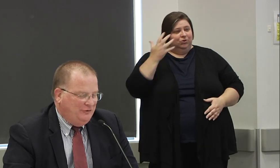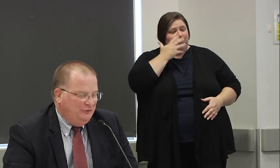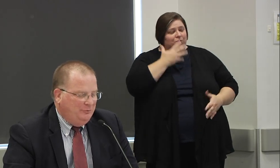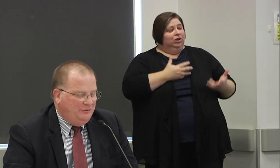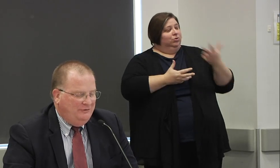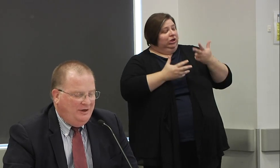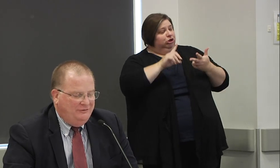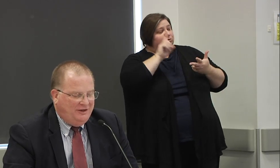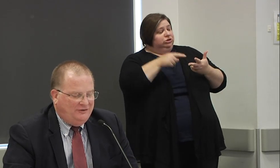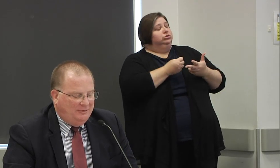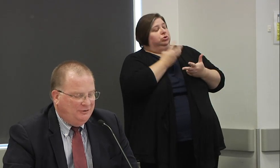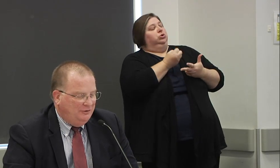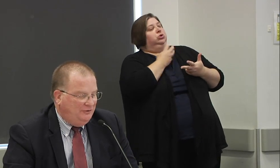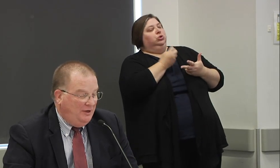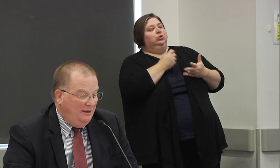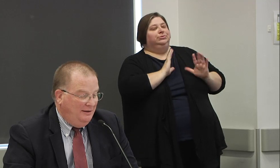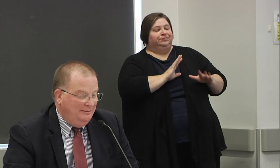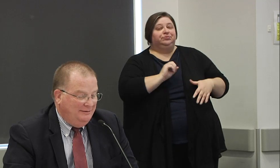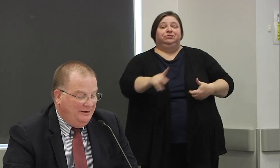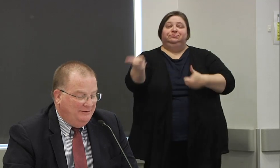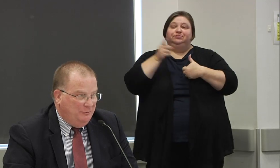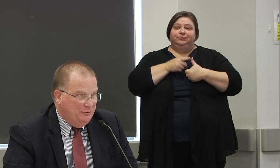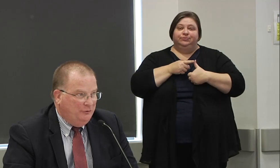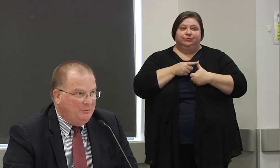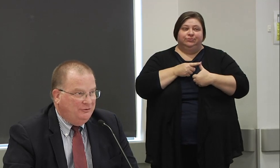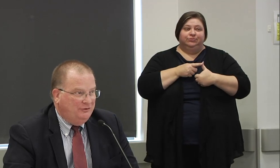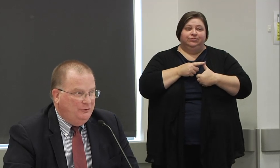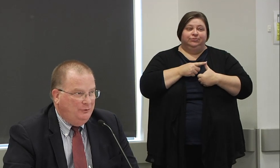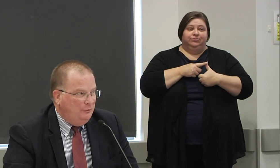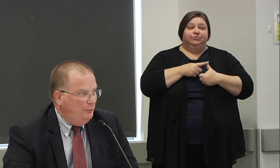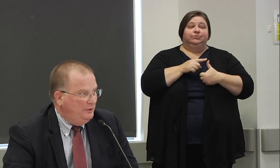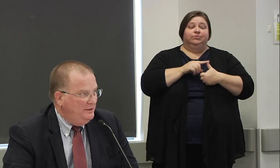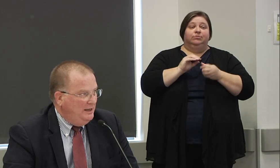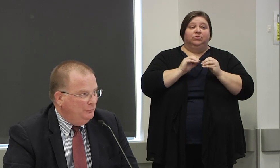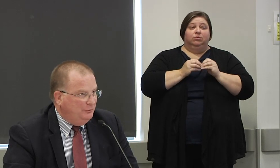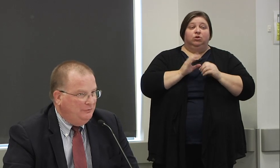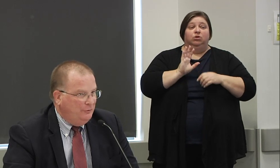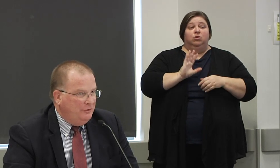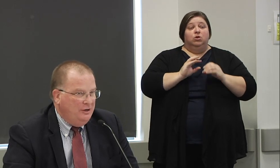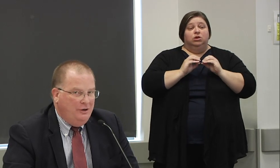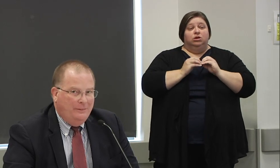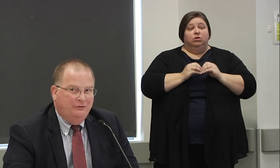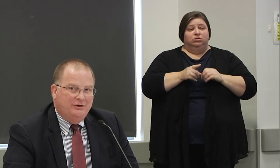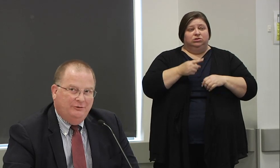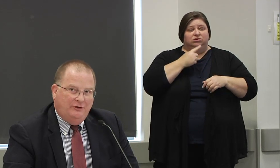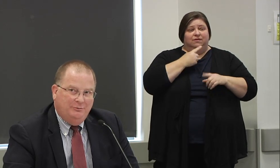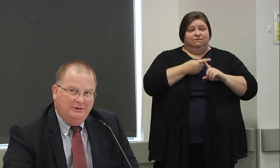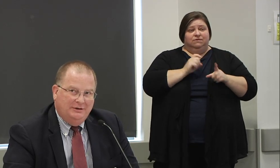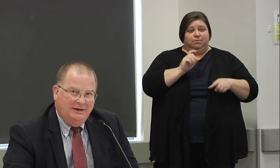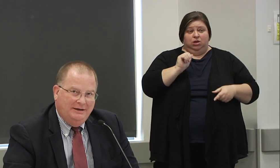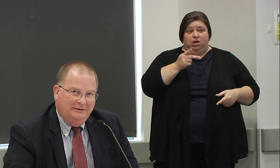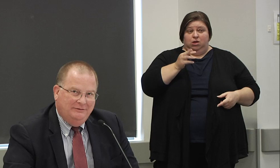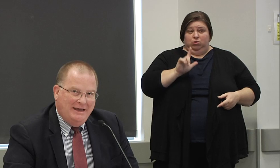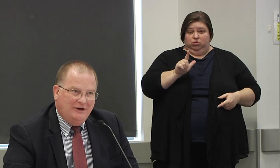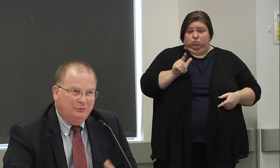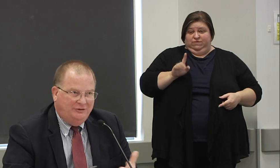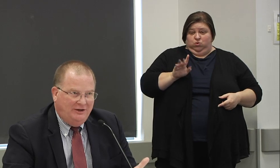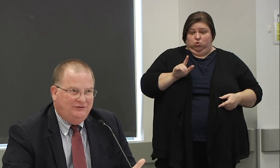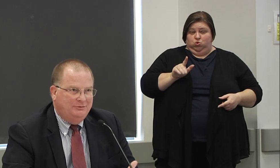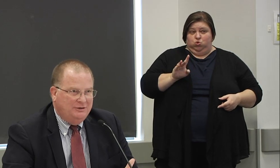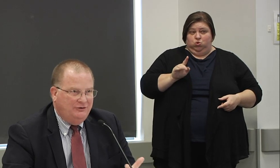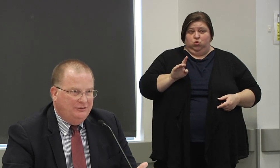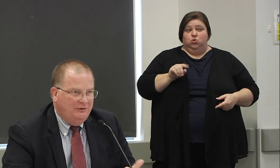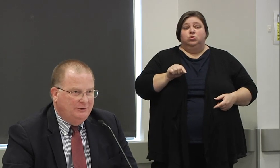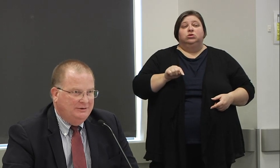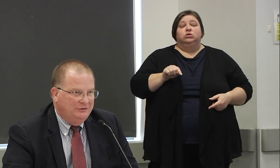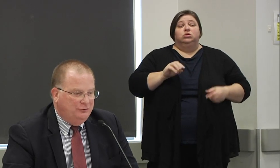in terms of testing metrics, those metrics you quoted, I think, April 24th, those numbers have been, the actual tests